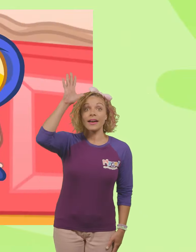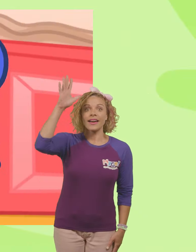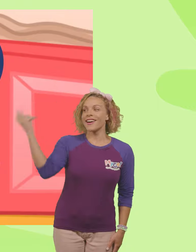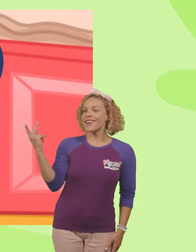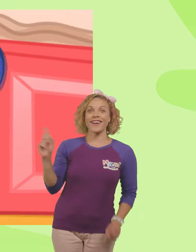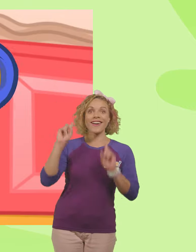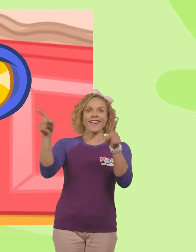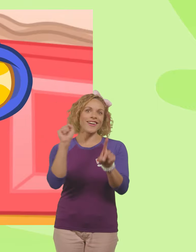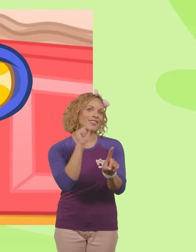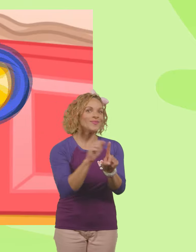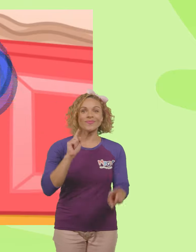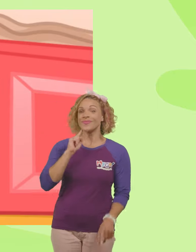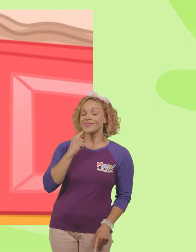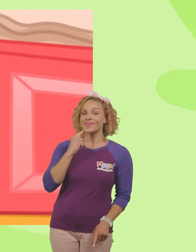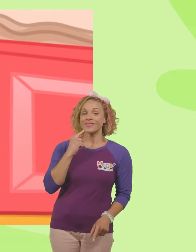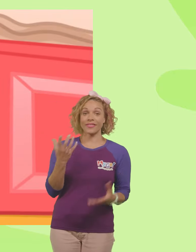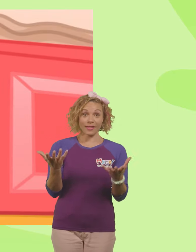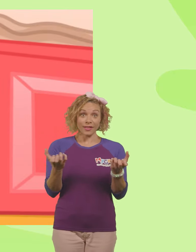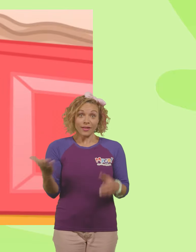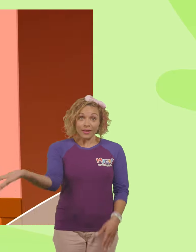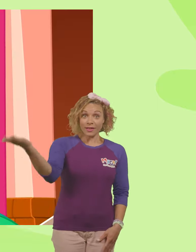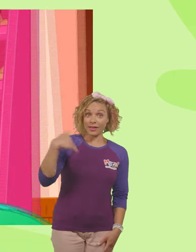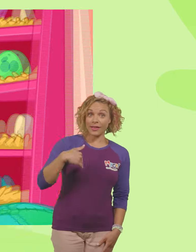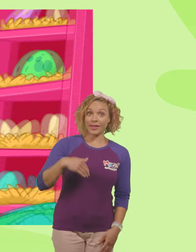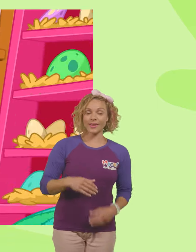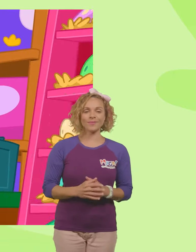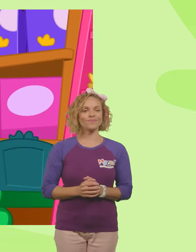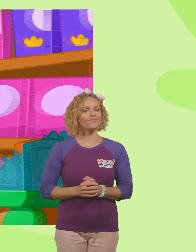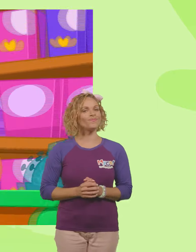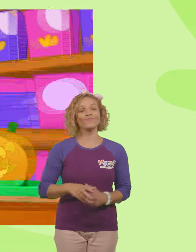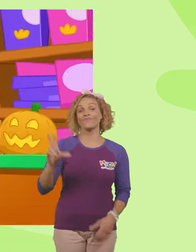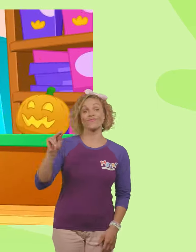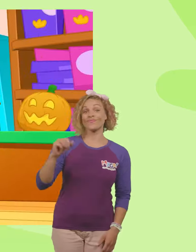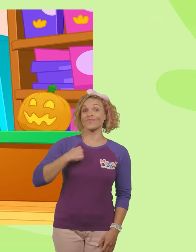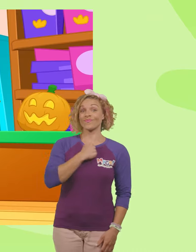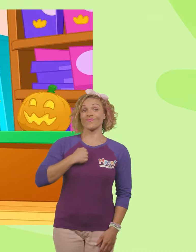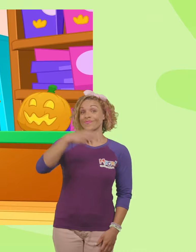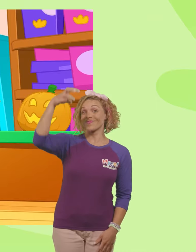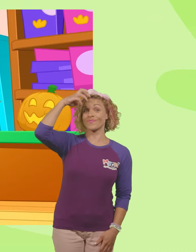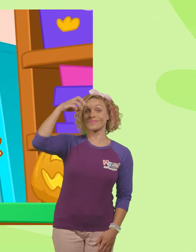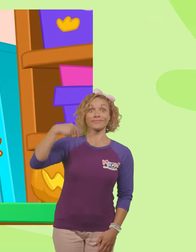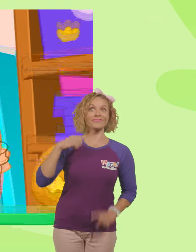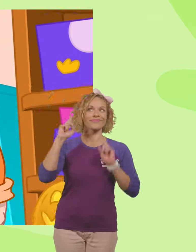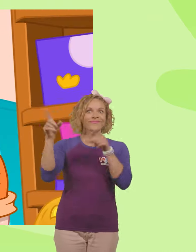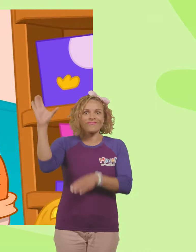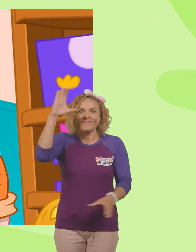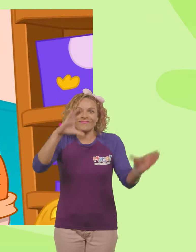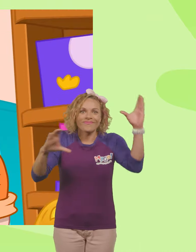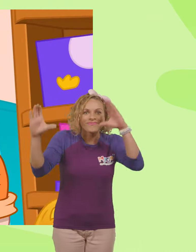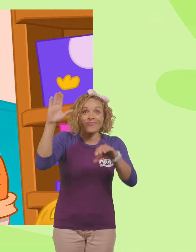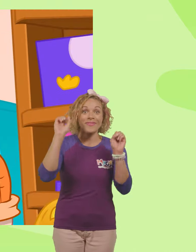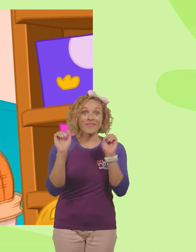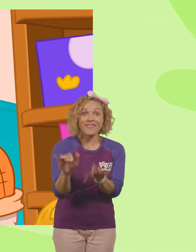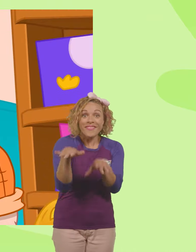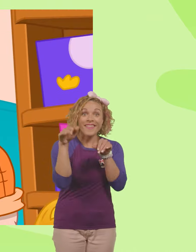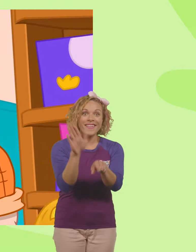Daddy, Daddy, we're going to go trick-or-treat. Do you want to come with us? No, sorry, Mila. I'm going to